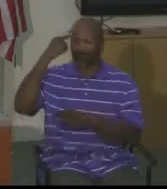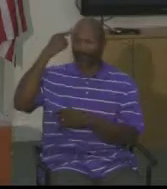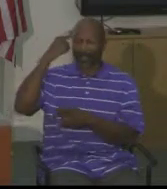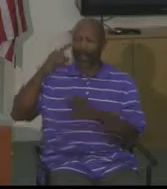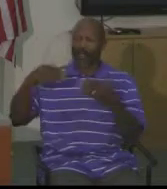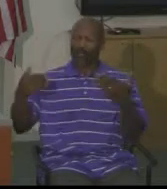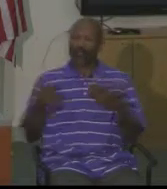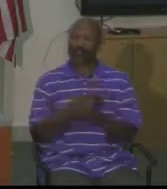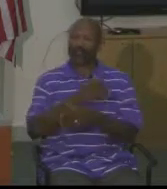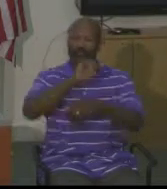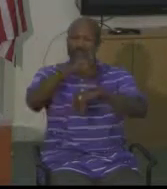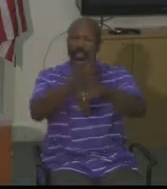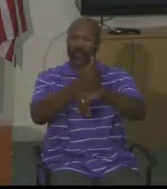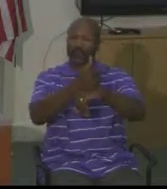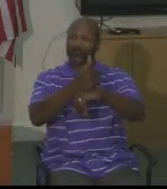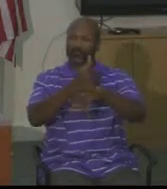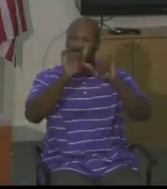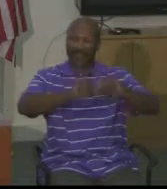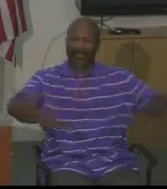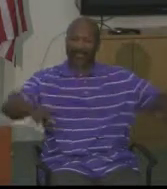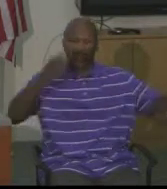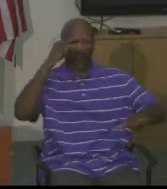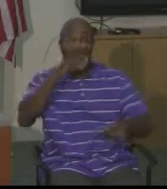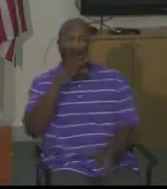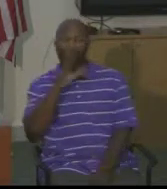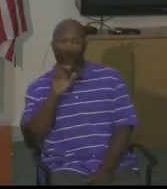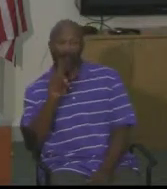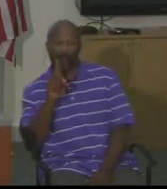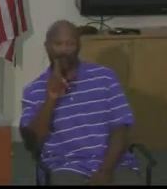new standard for motherboards.